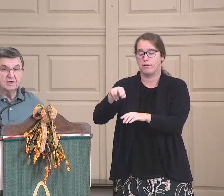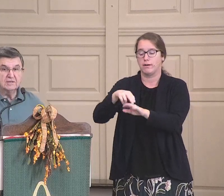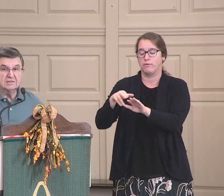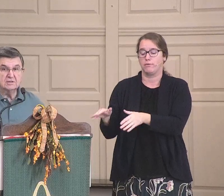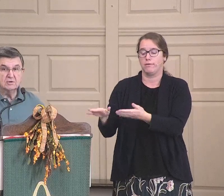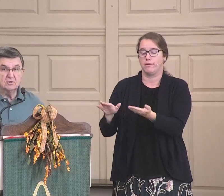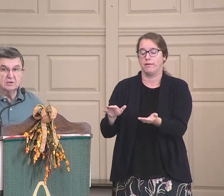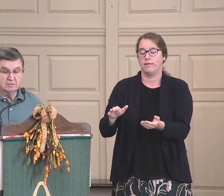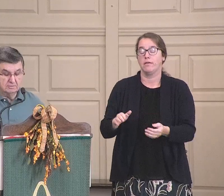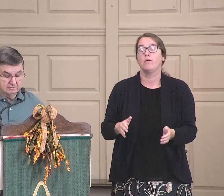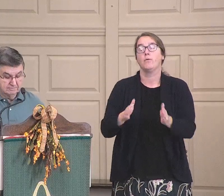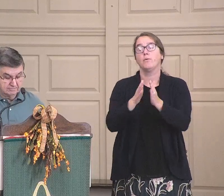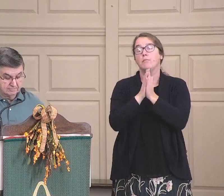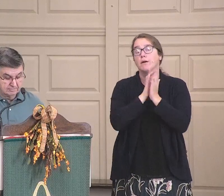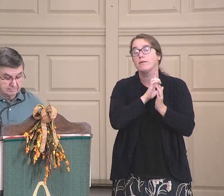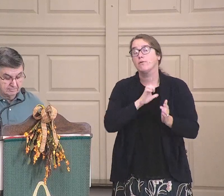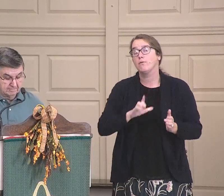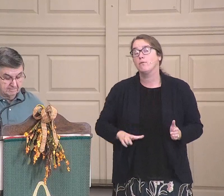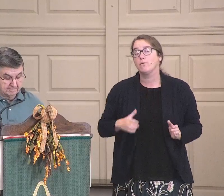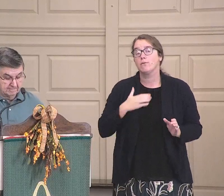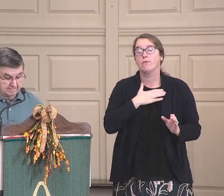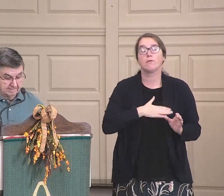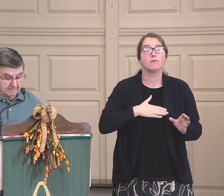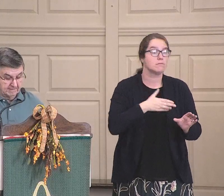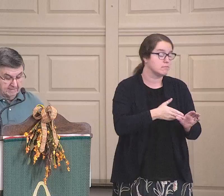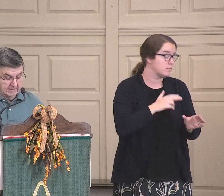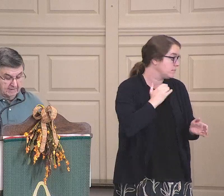We pray to the Lord.